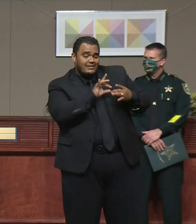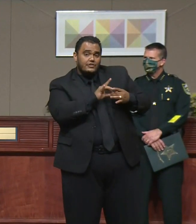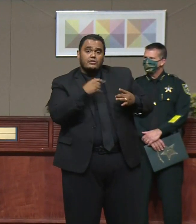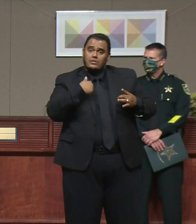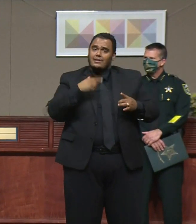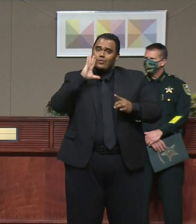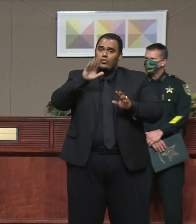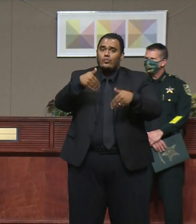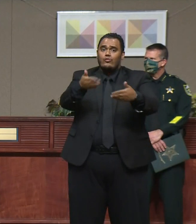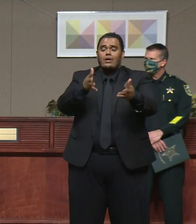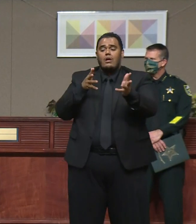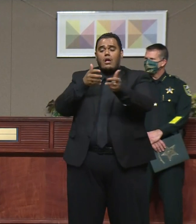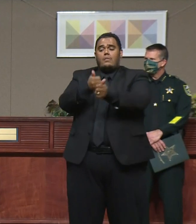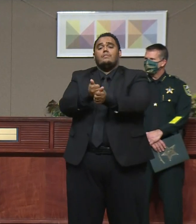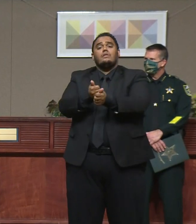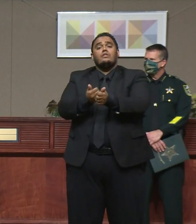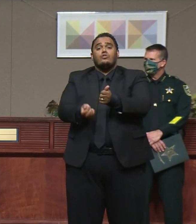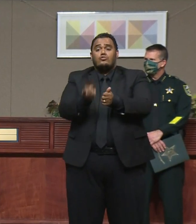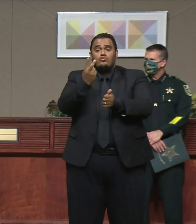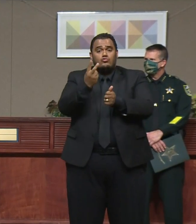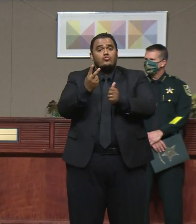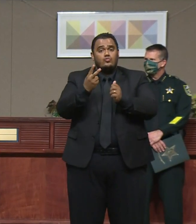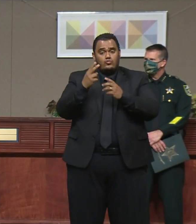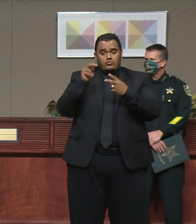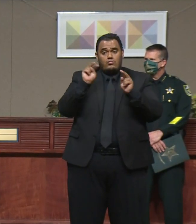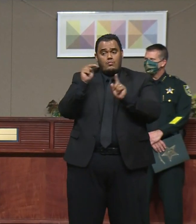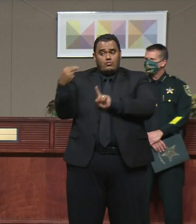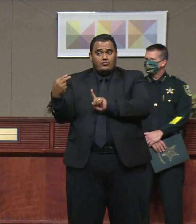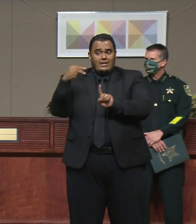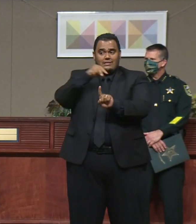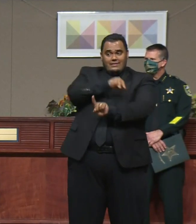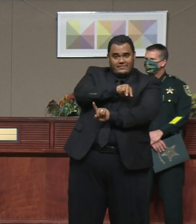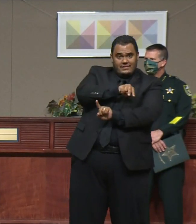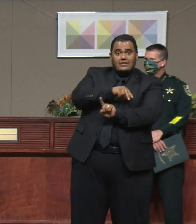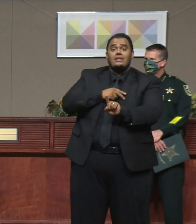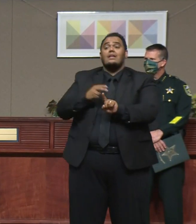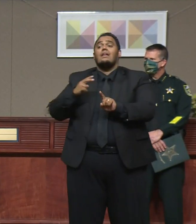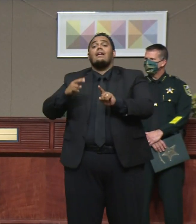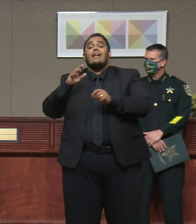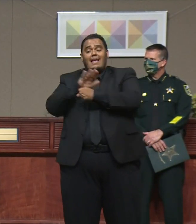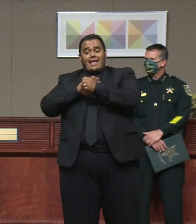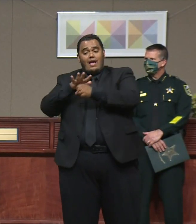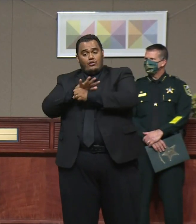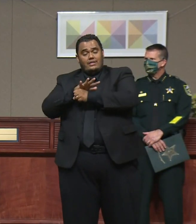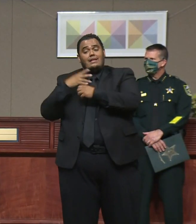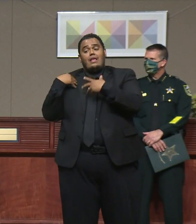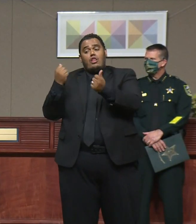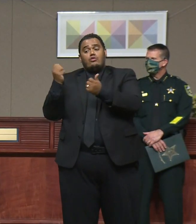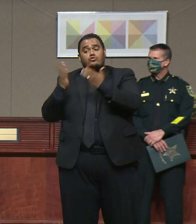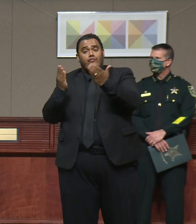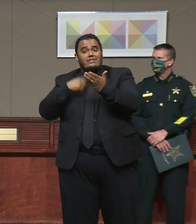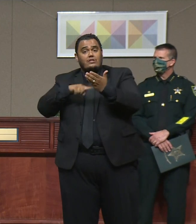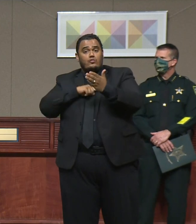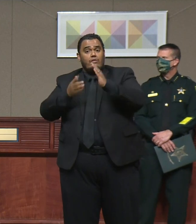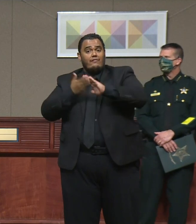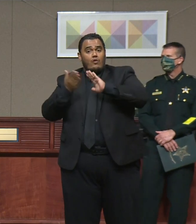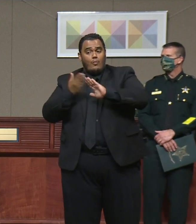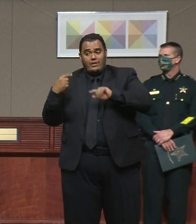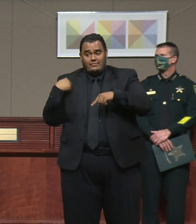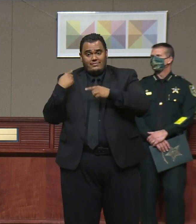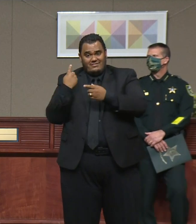2 sites that County Health Services has been operating since last week. On the 3 days that we operated,